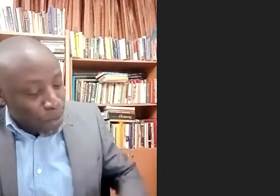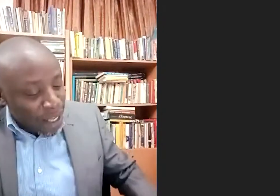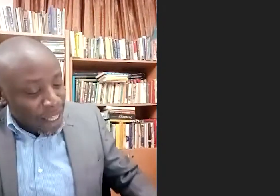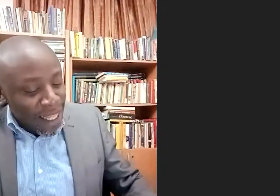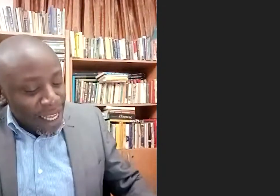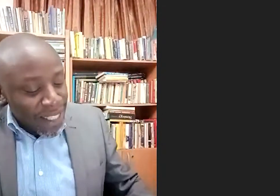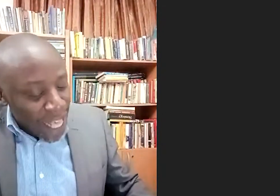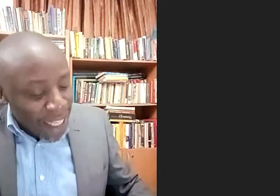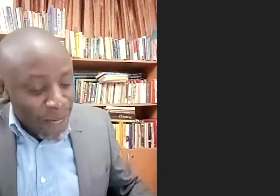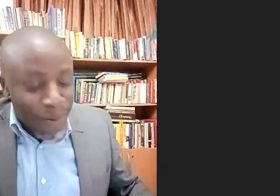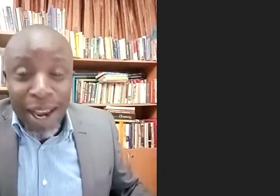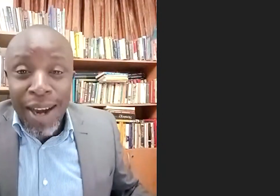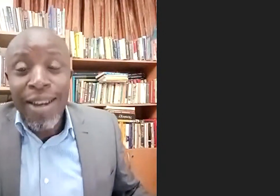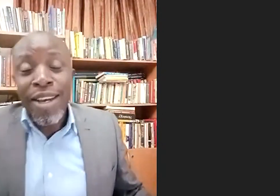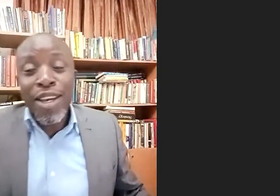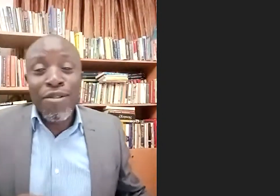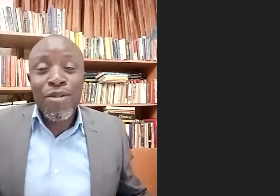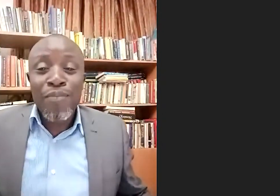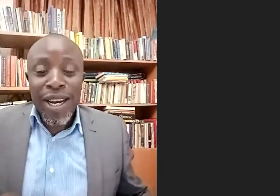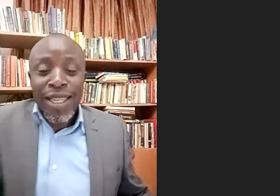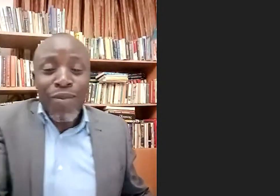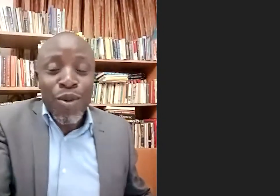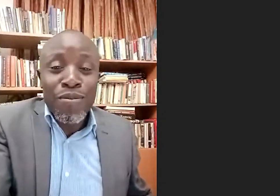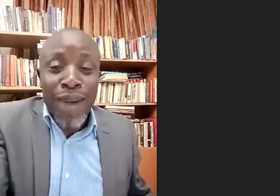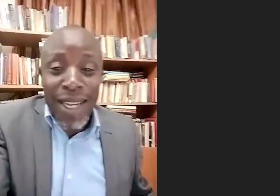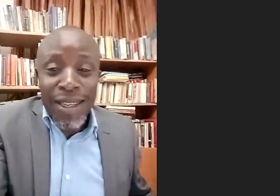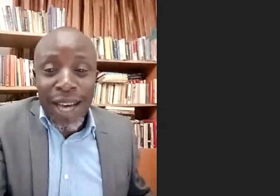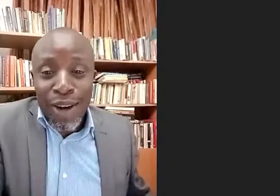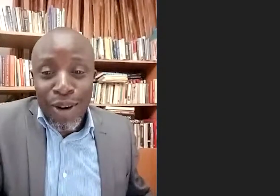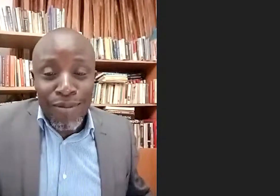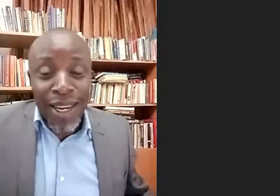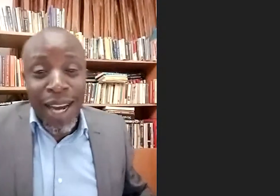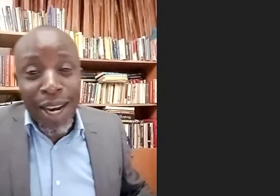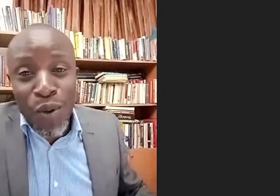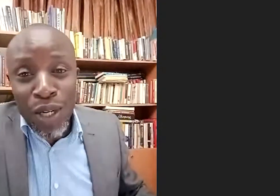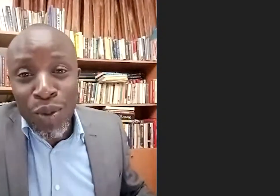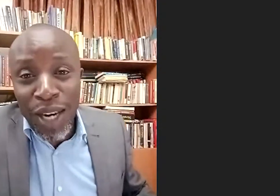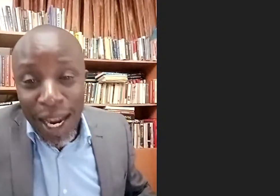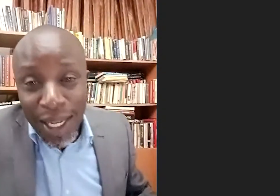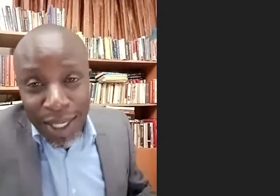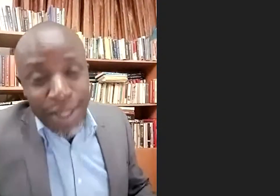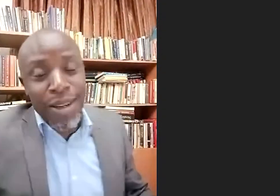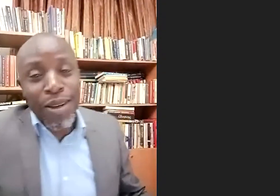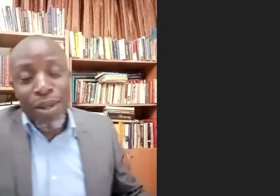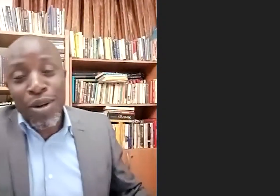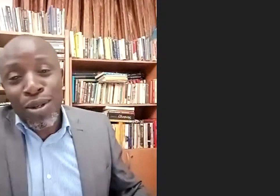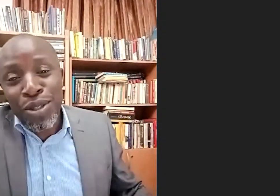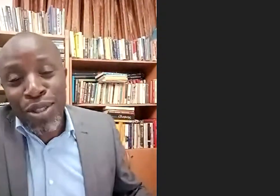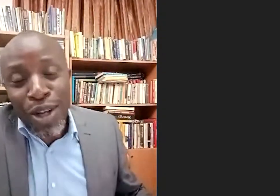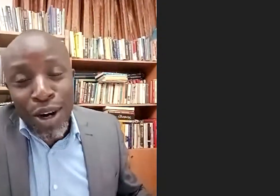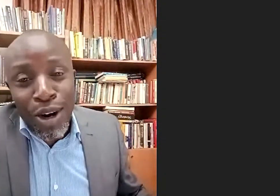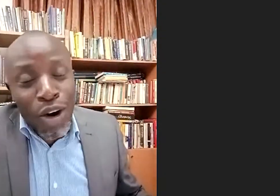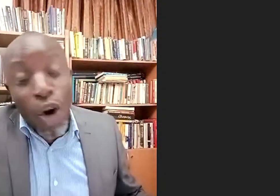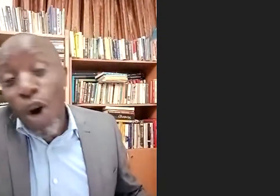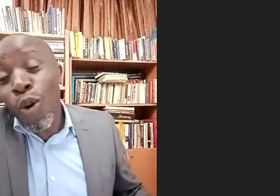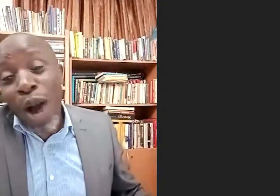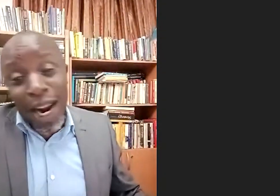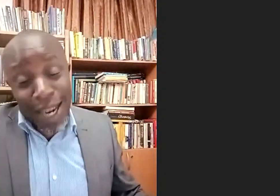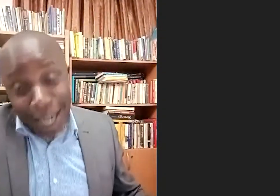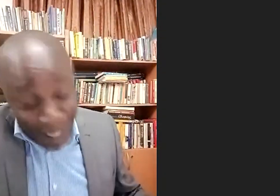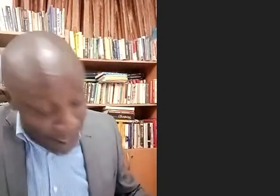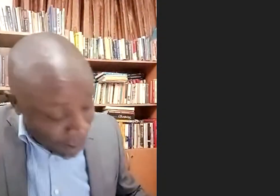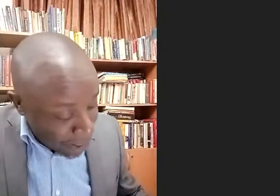to be. Then there is Al Samea. If you make some good money, a lot of money, and you want to relax, because